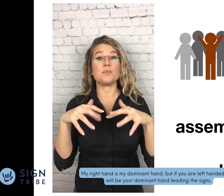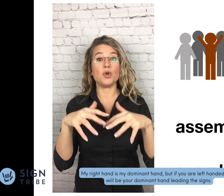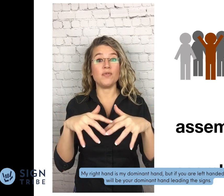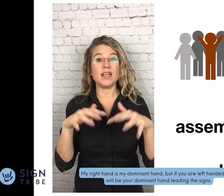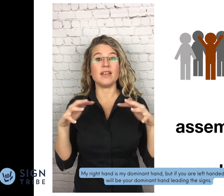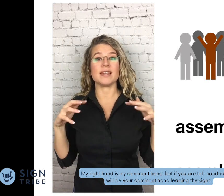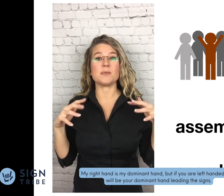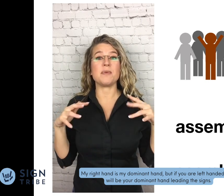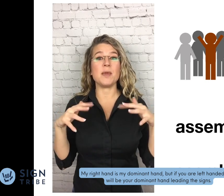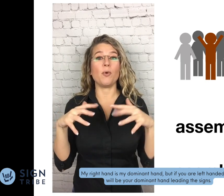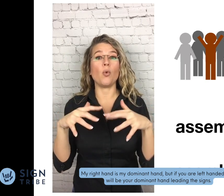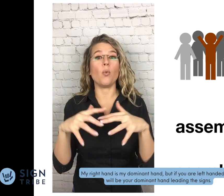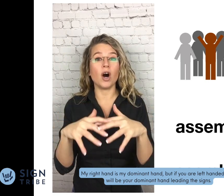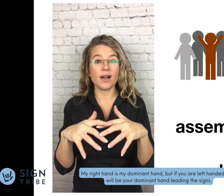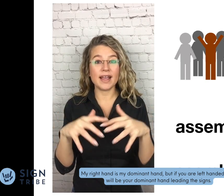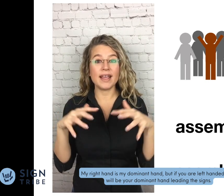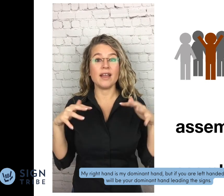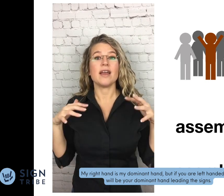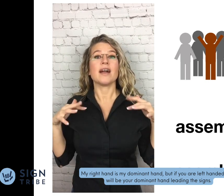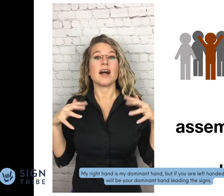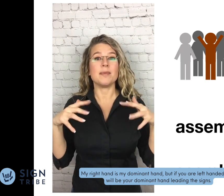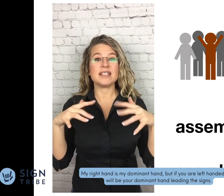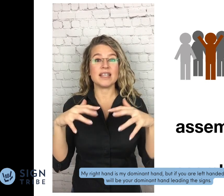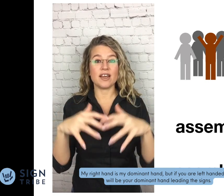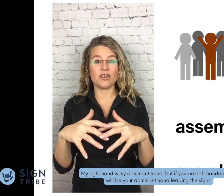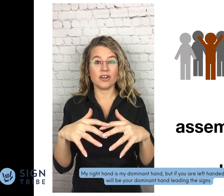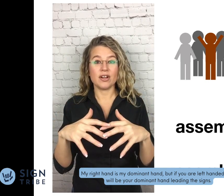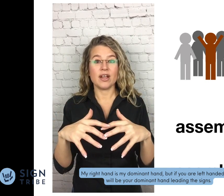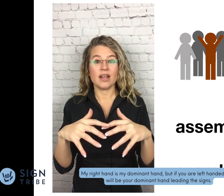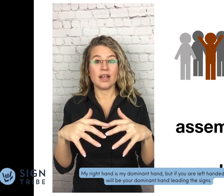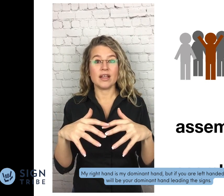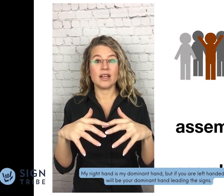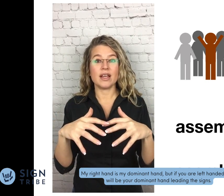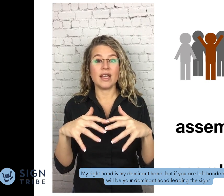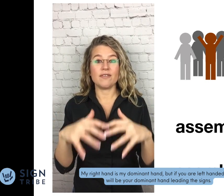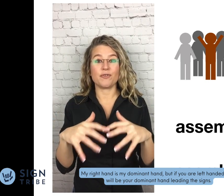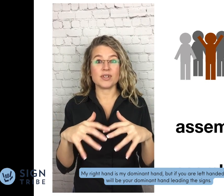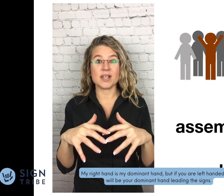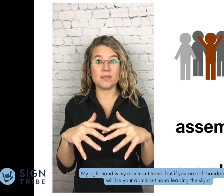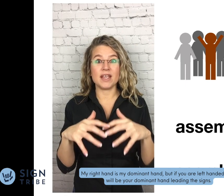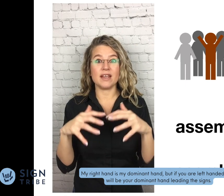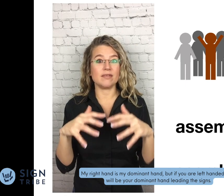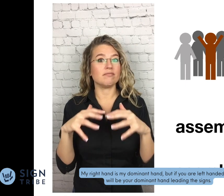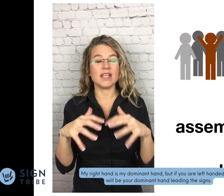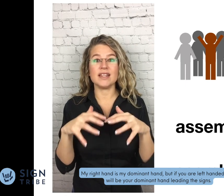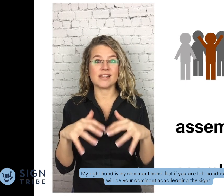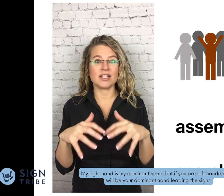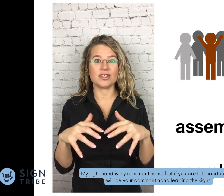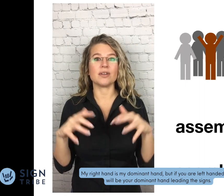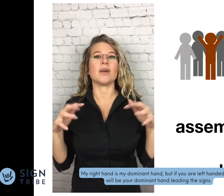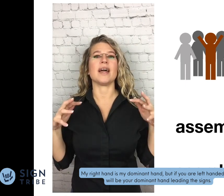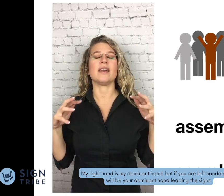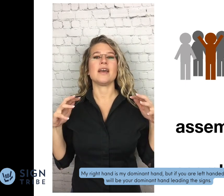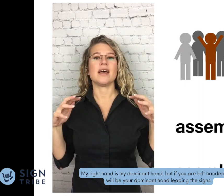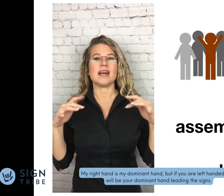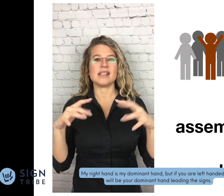moving like it's people walking, coming together for something in the center, okay?